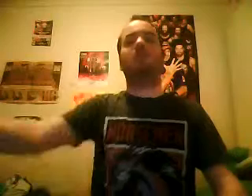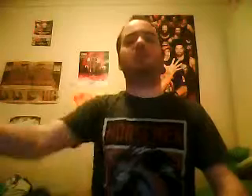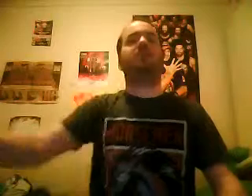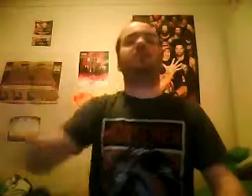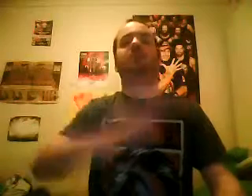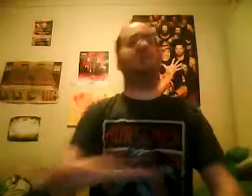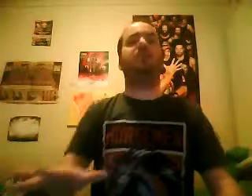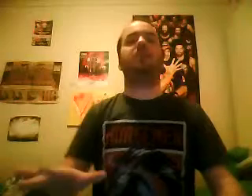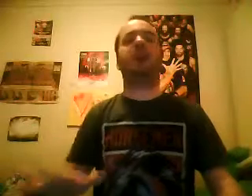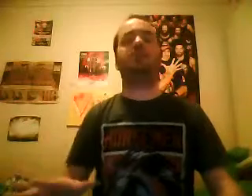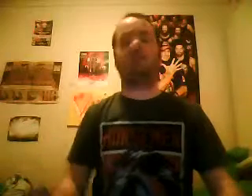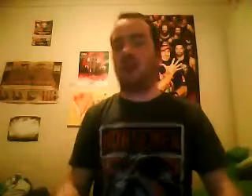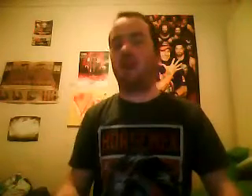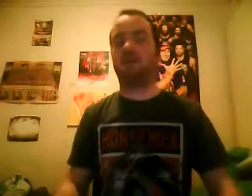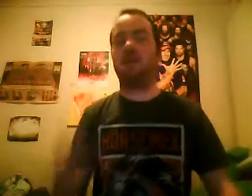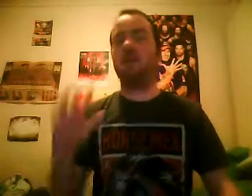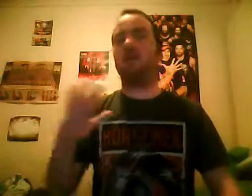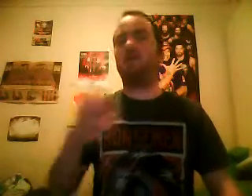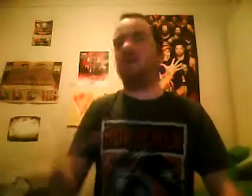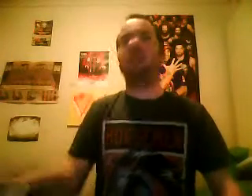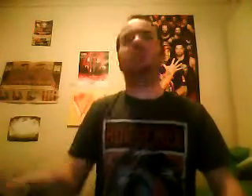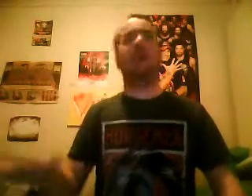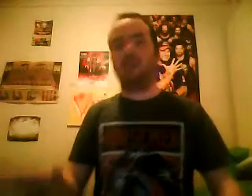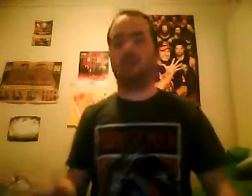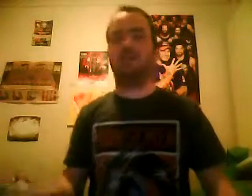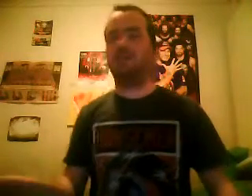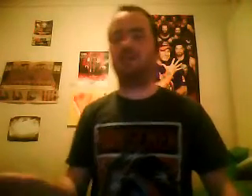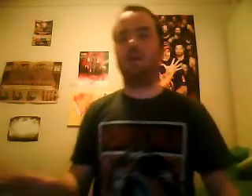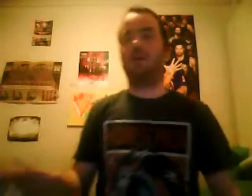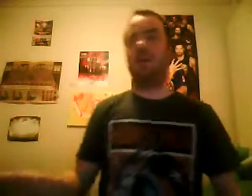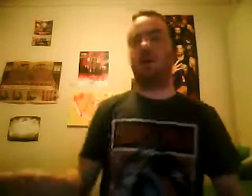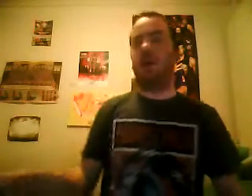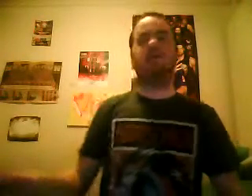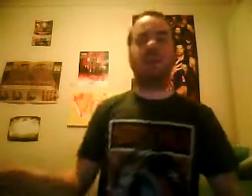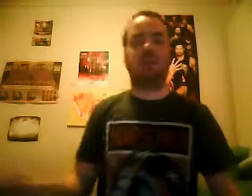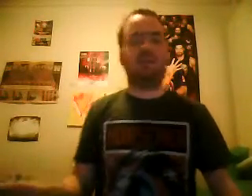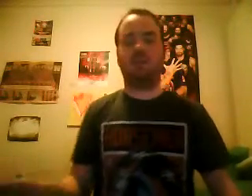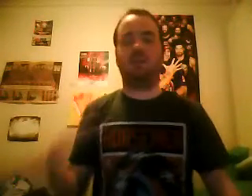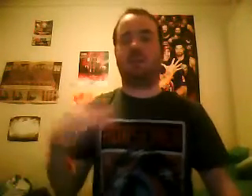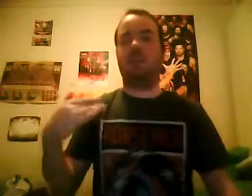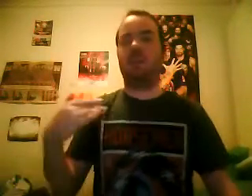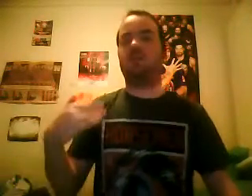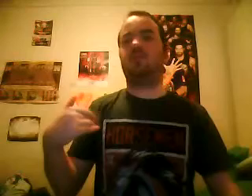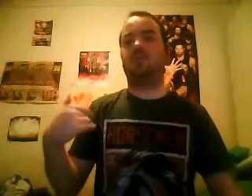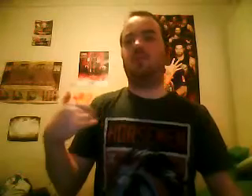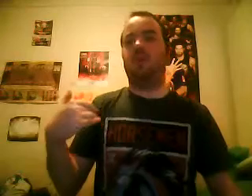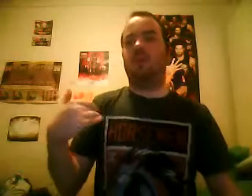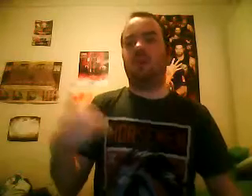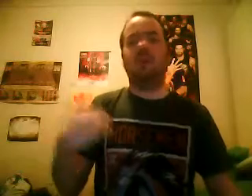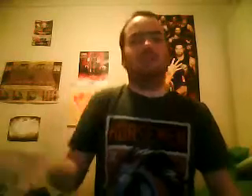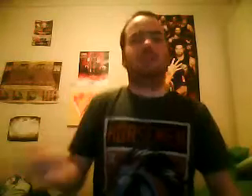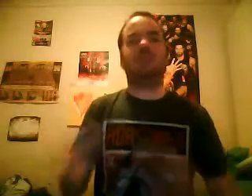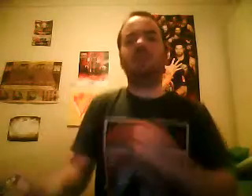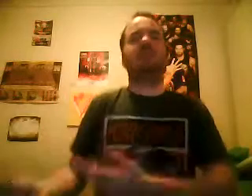this to be fully part of her character because I don't like this. I don't like this because it gives me